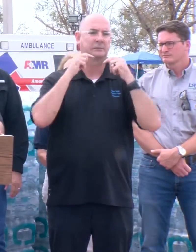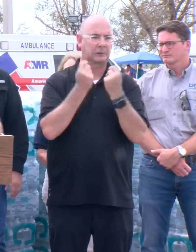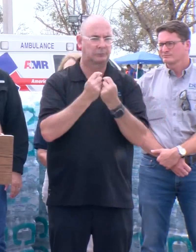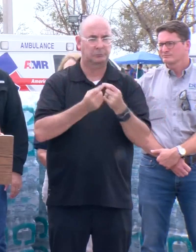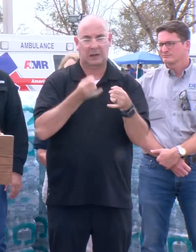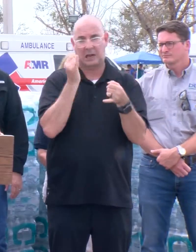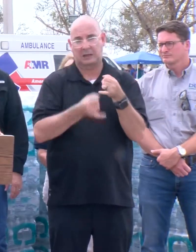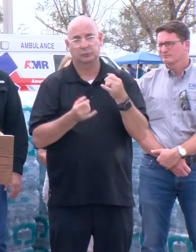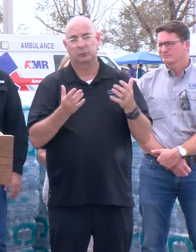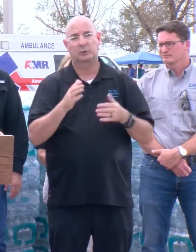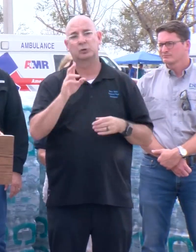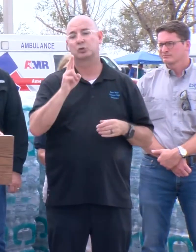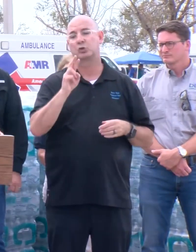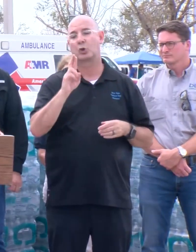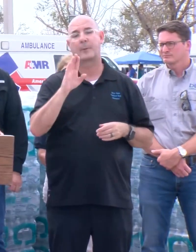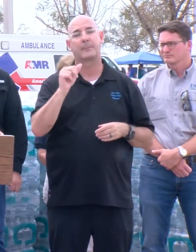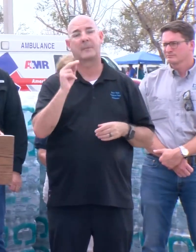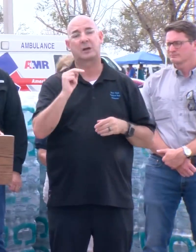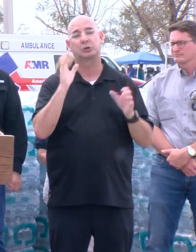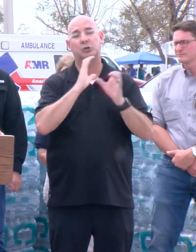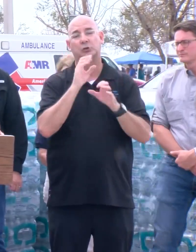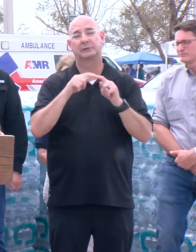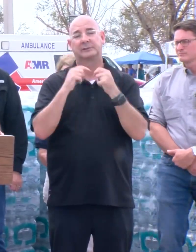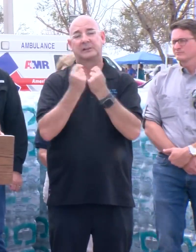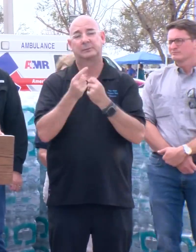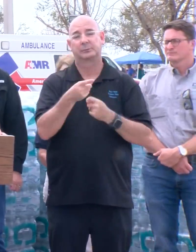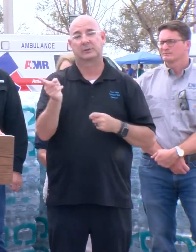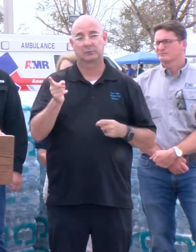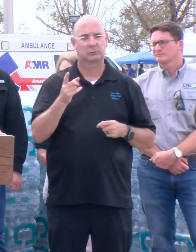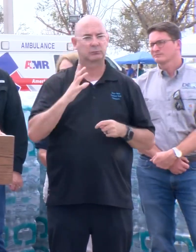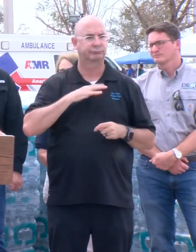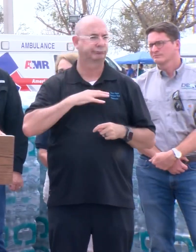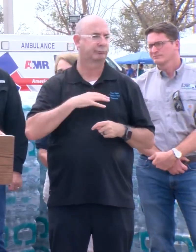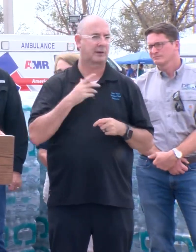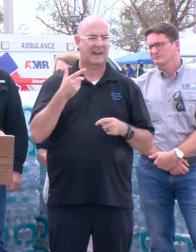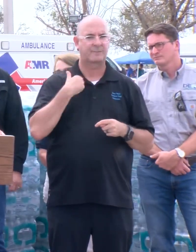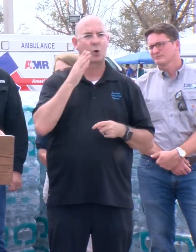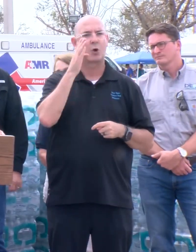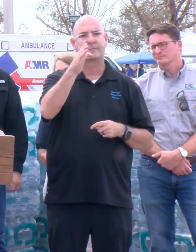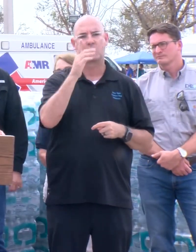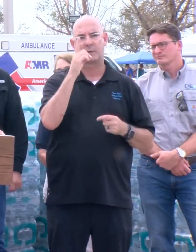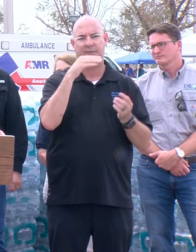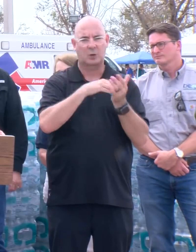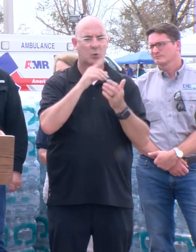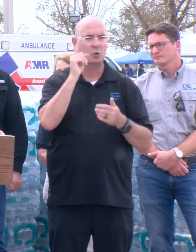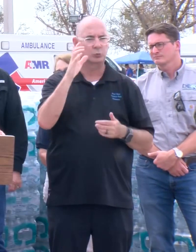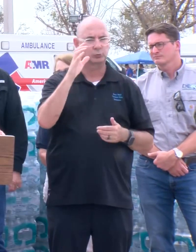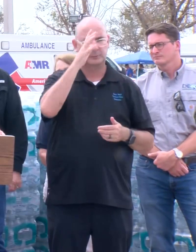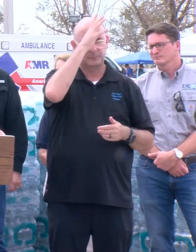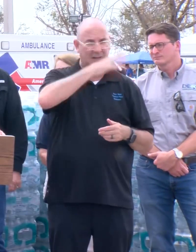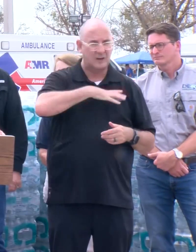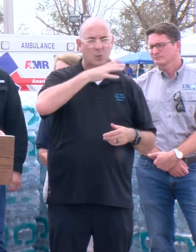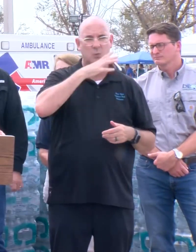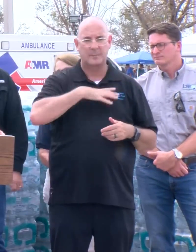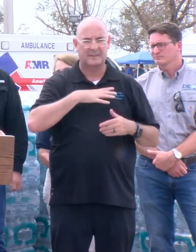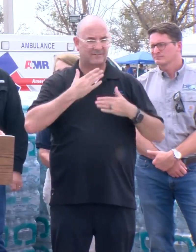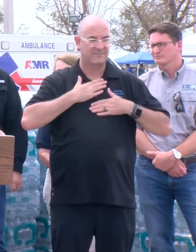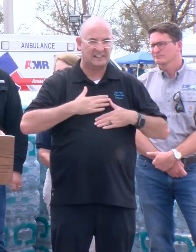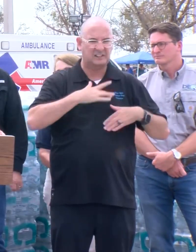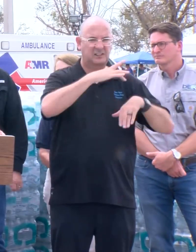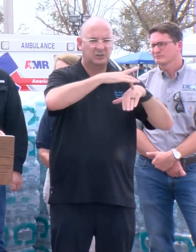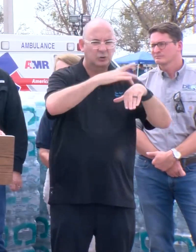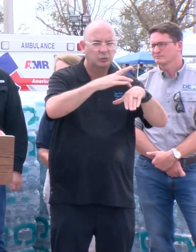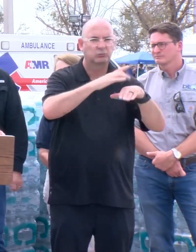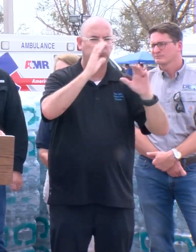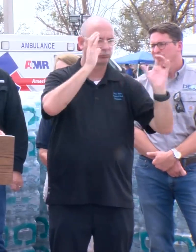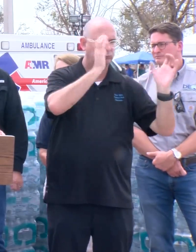We had deployed over 1,100 men and women, as the governor said, had physically touched over 100,000